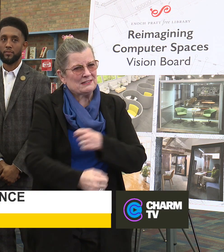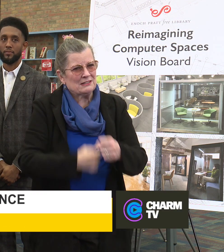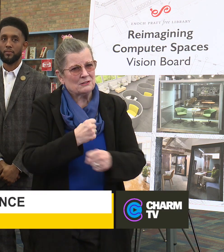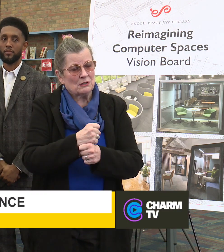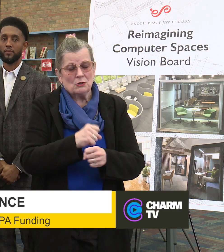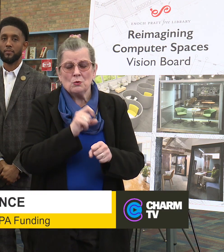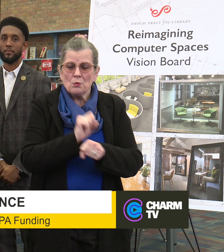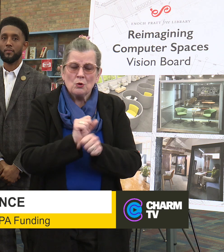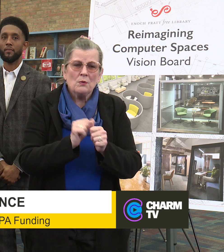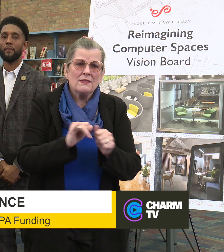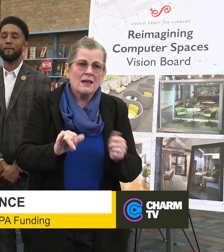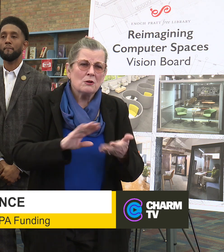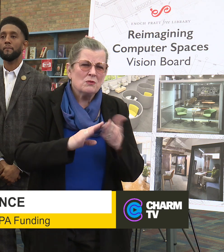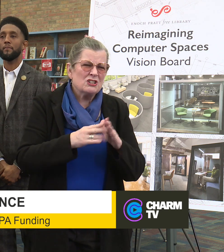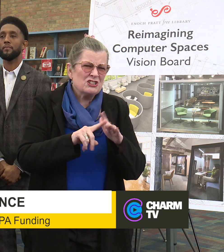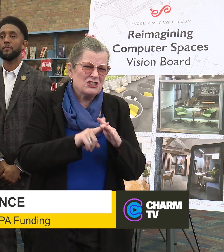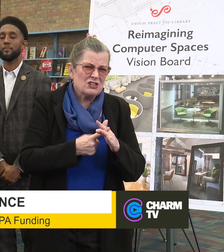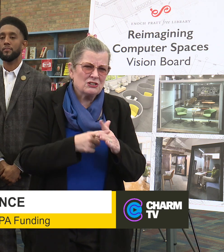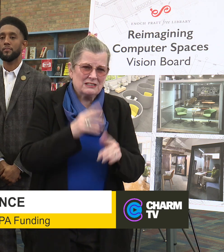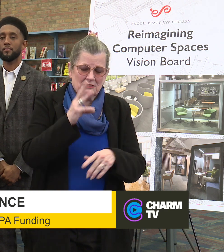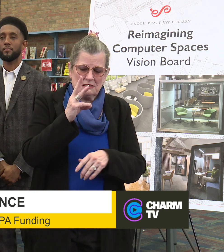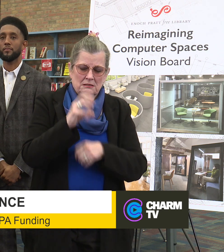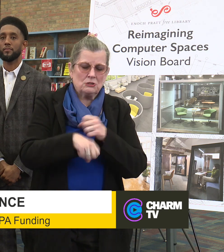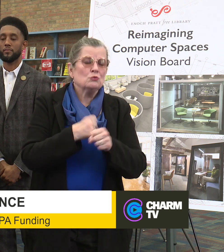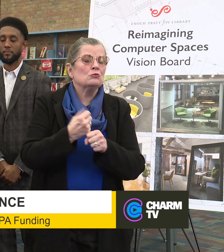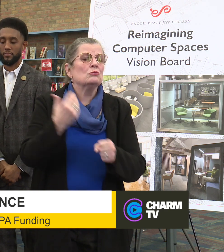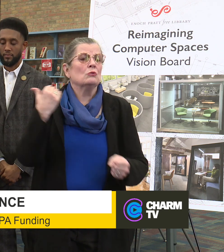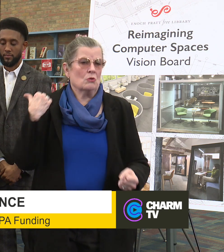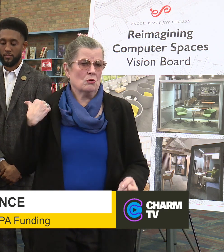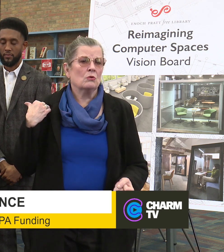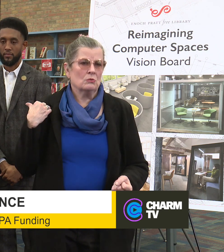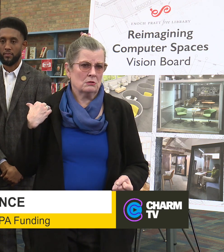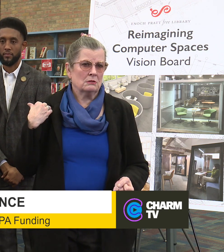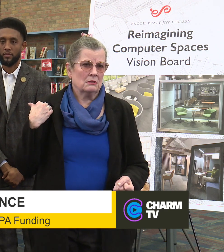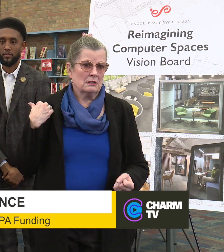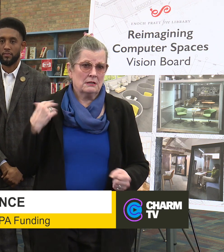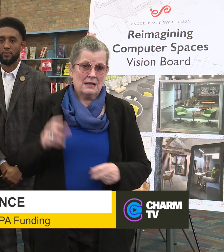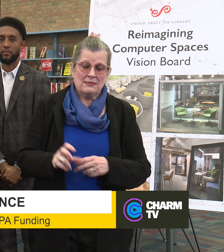I started at Pratt almost 6 years ago. This investment gets us